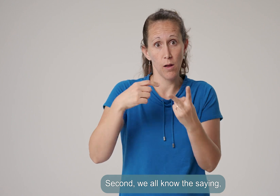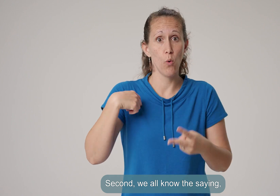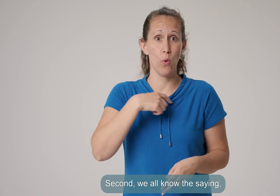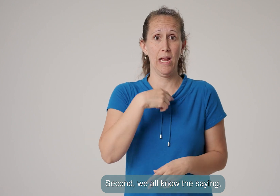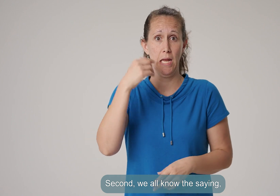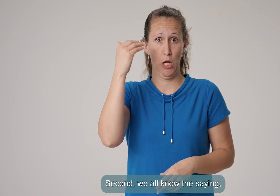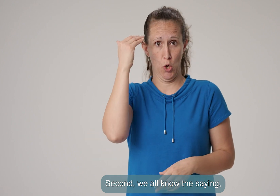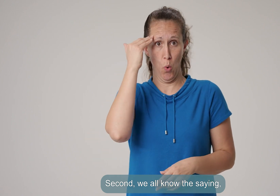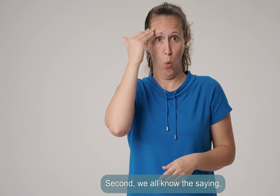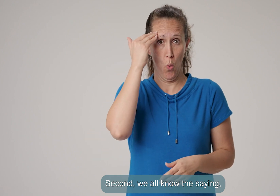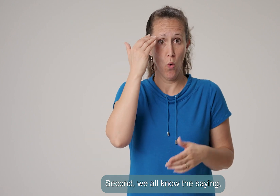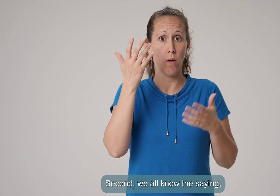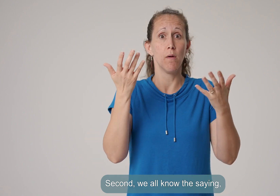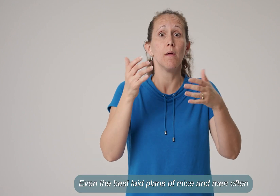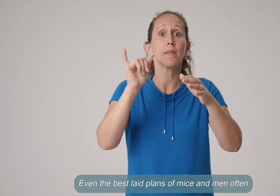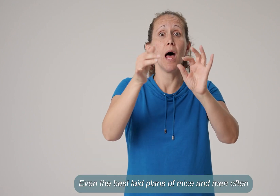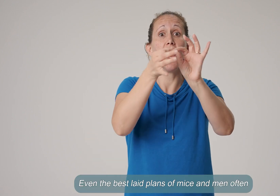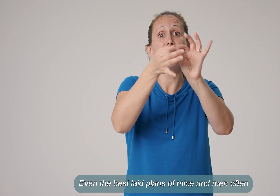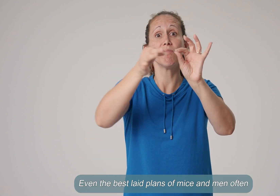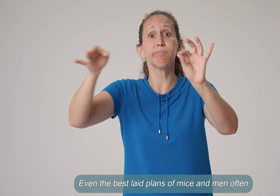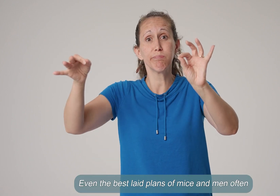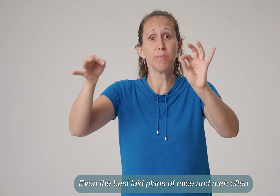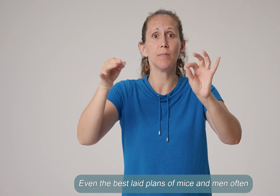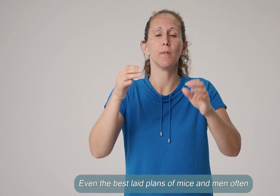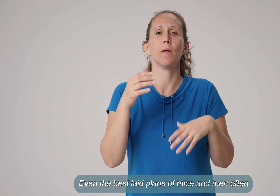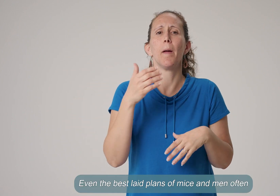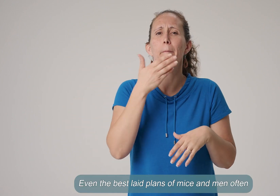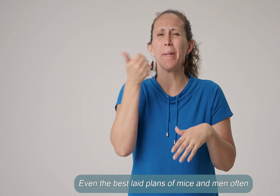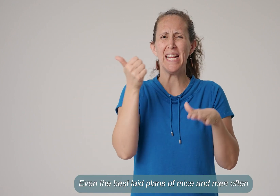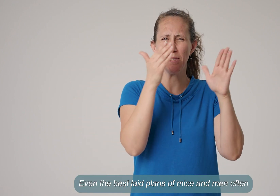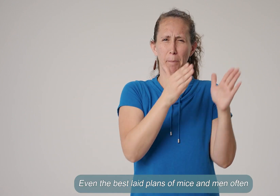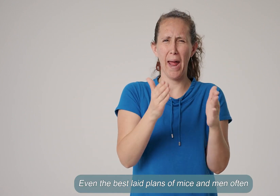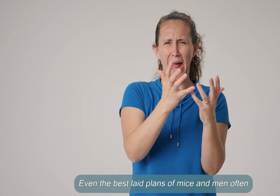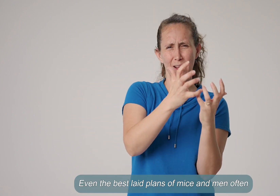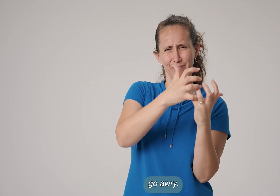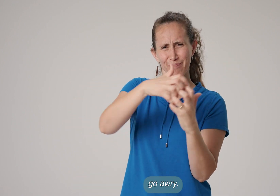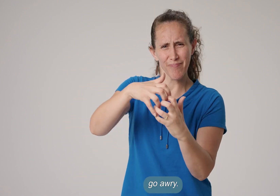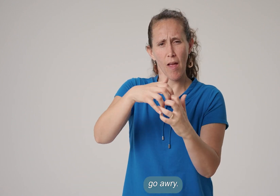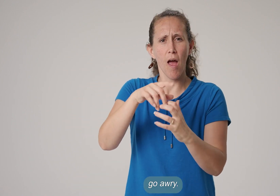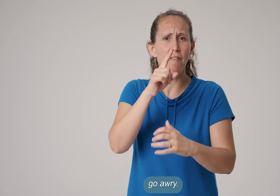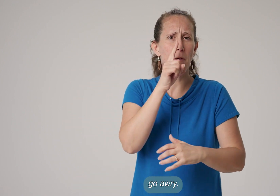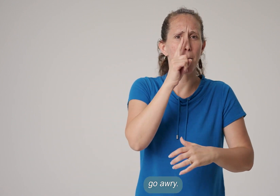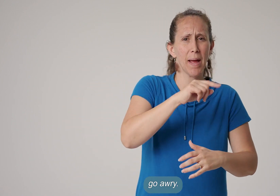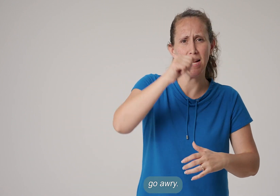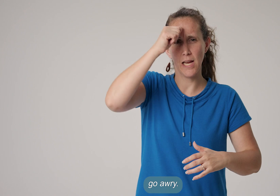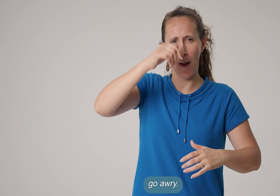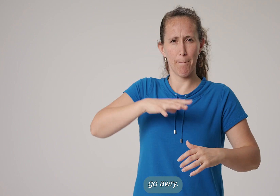Second, we all know the saying, even the best laid plans of mice and men often go awry.